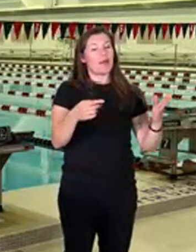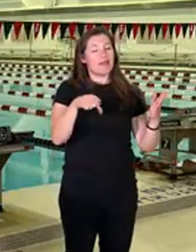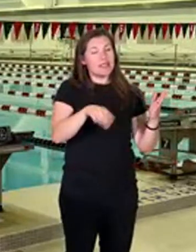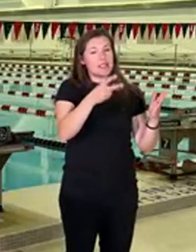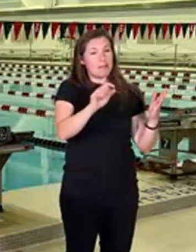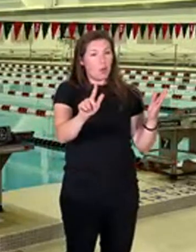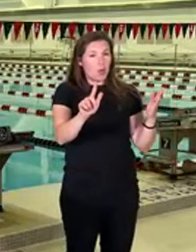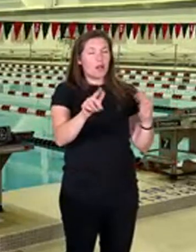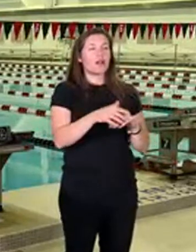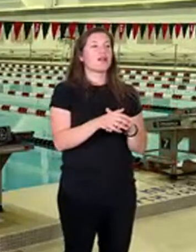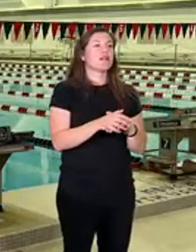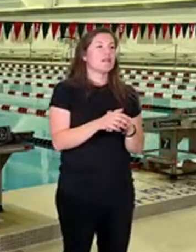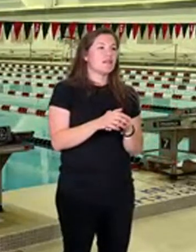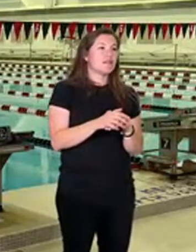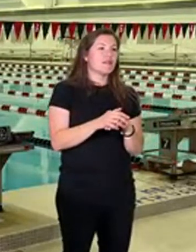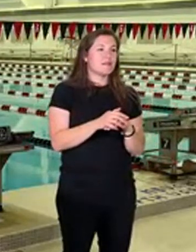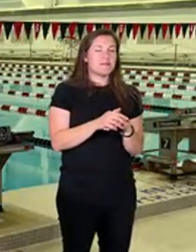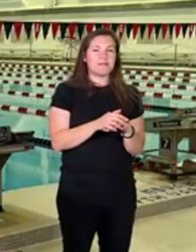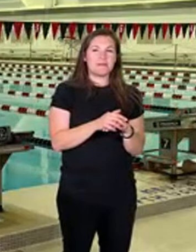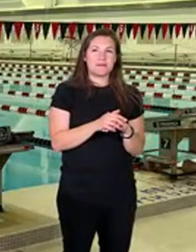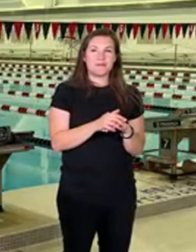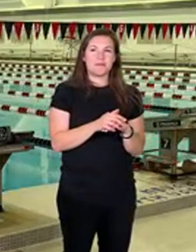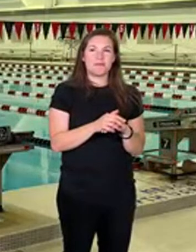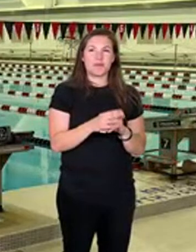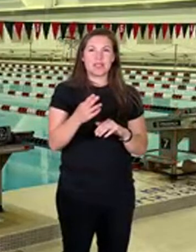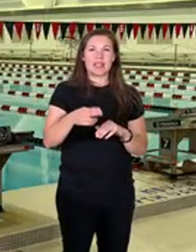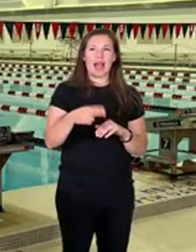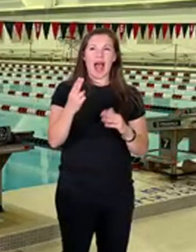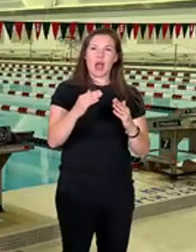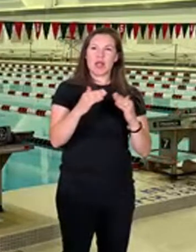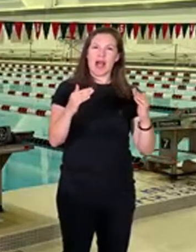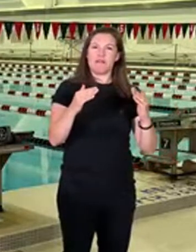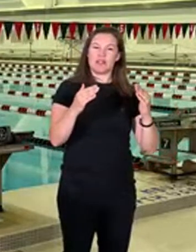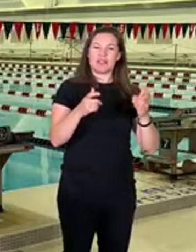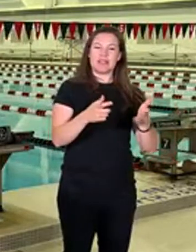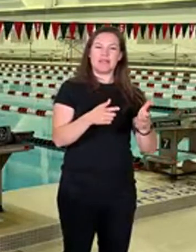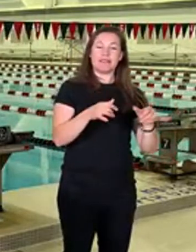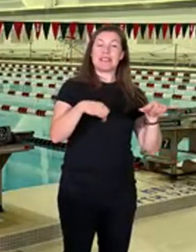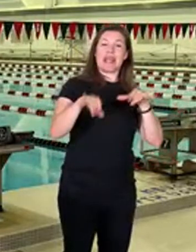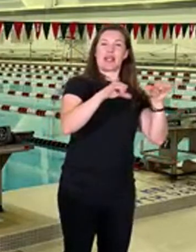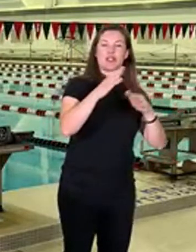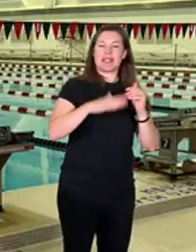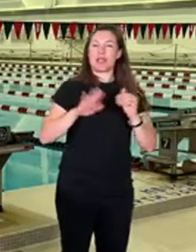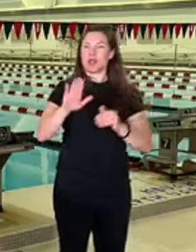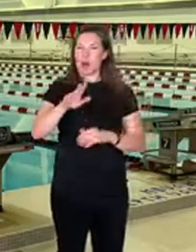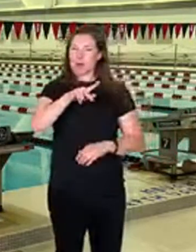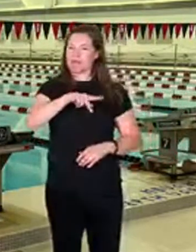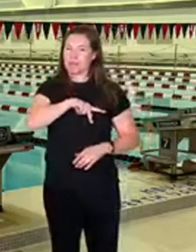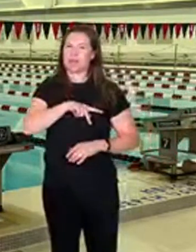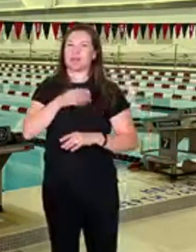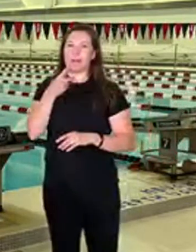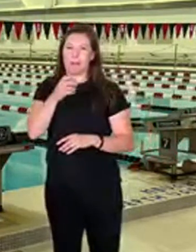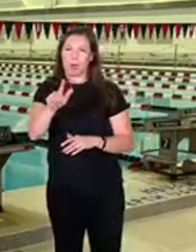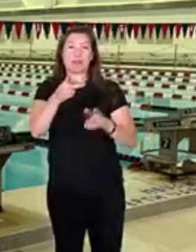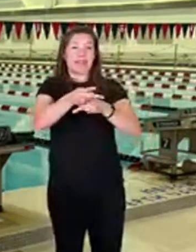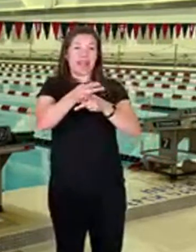which has much higher levels of standards than your backyard pool. Take care, everyone.